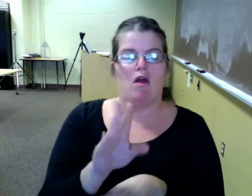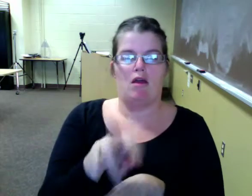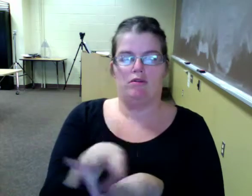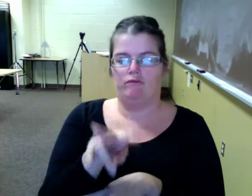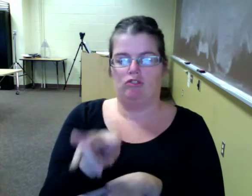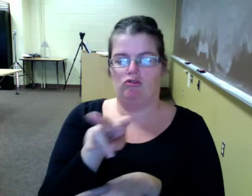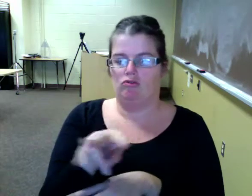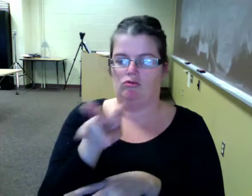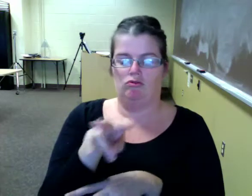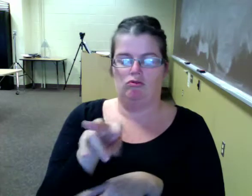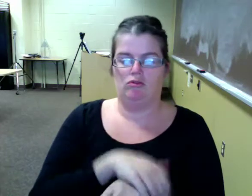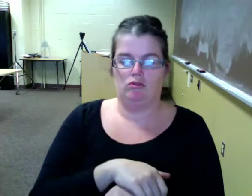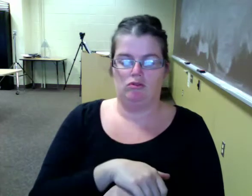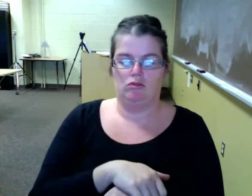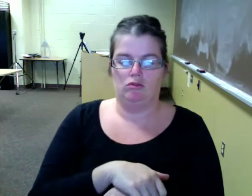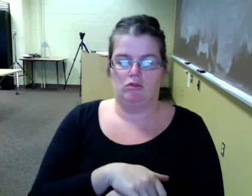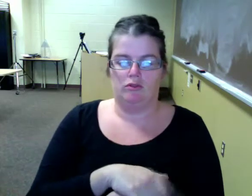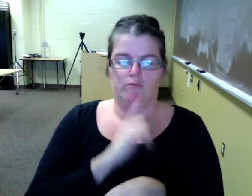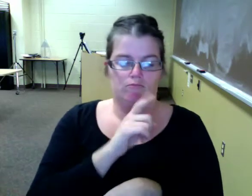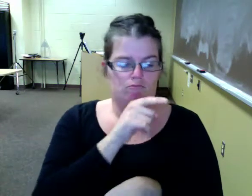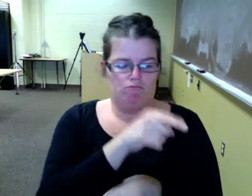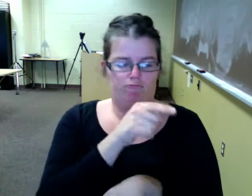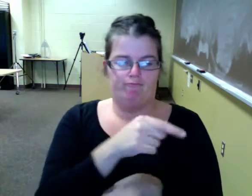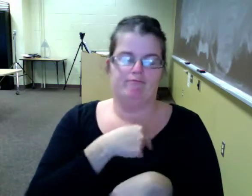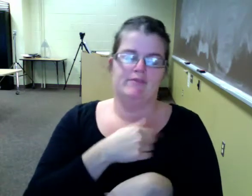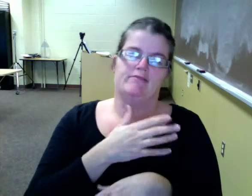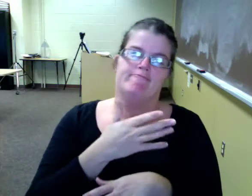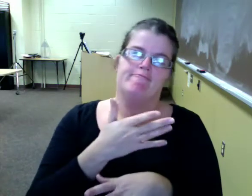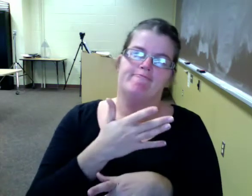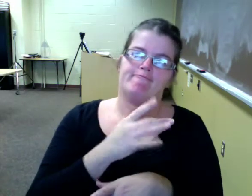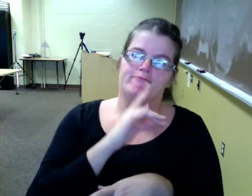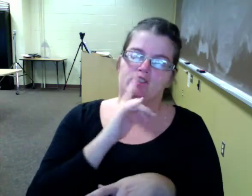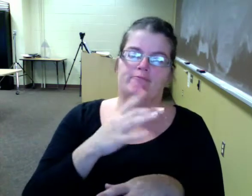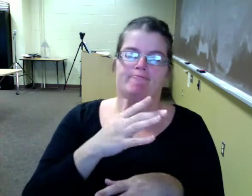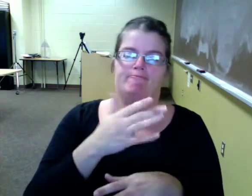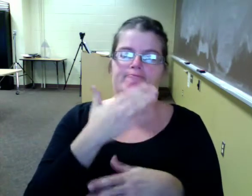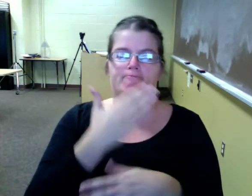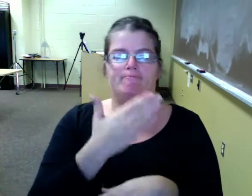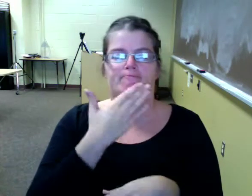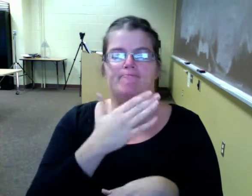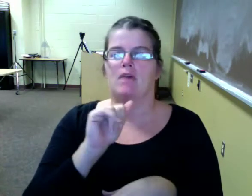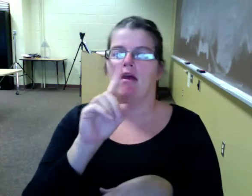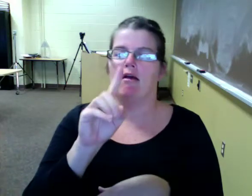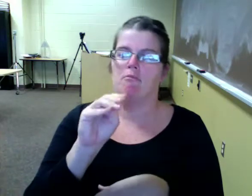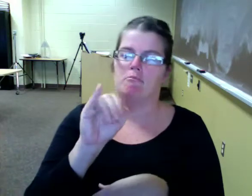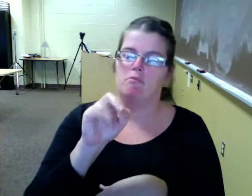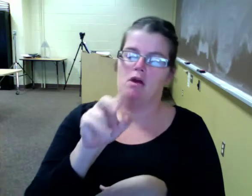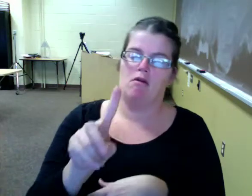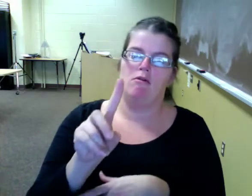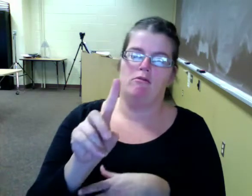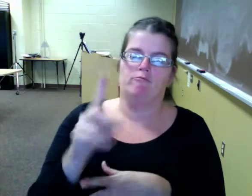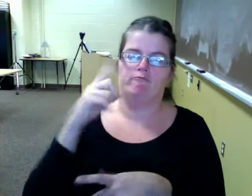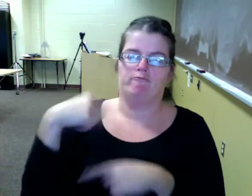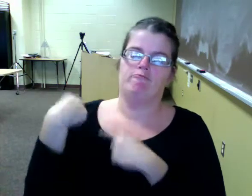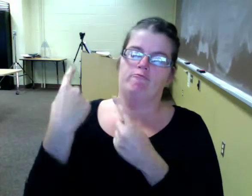And he's a kid I've admired throughout my life because with that little bit of vision, he's been able to do so much.